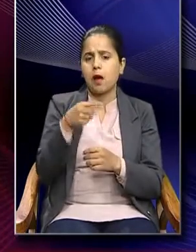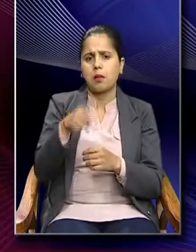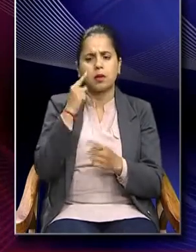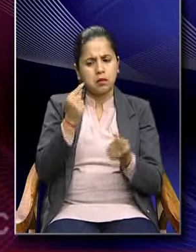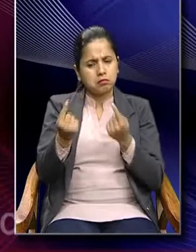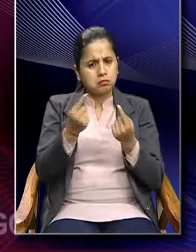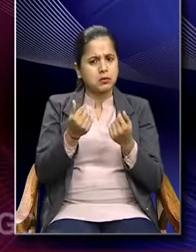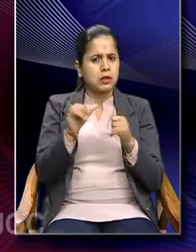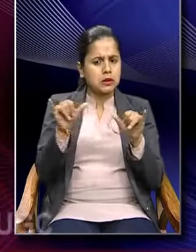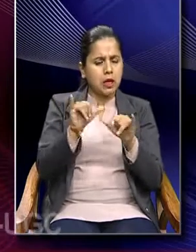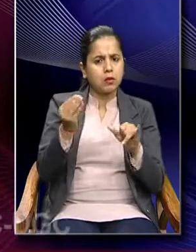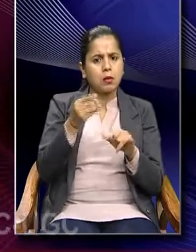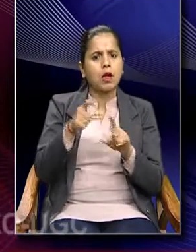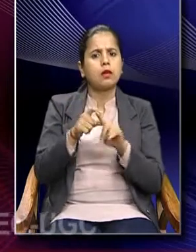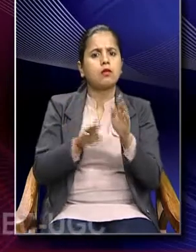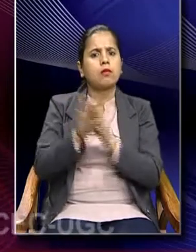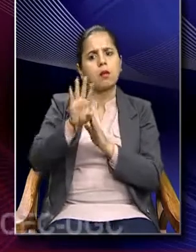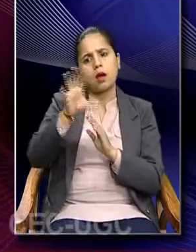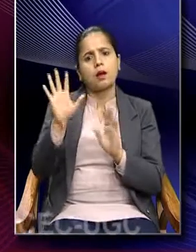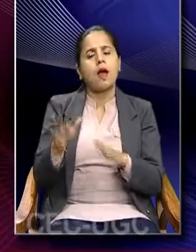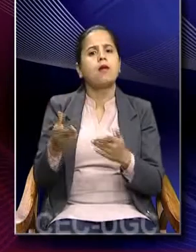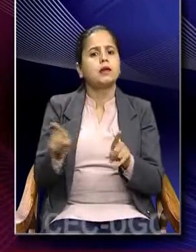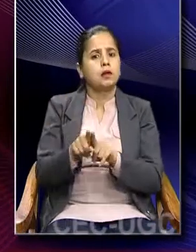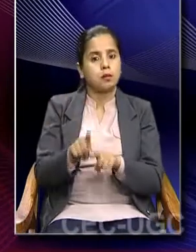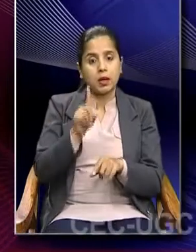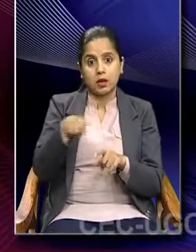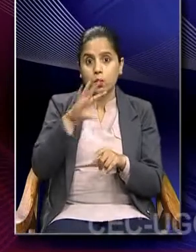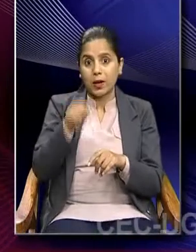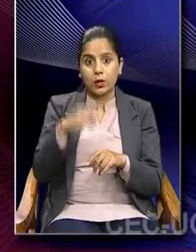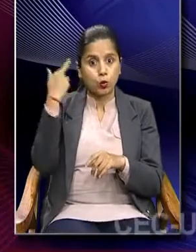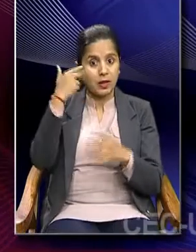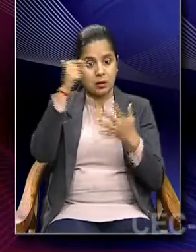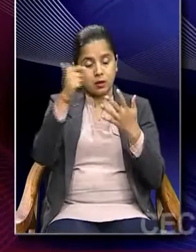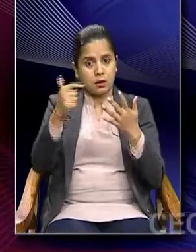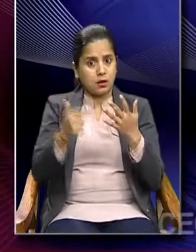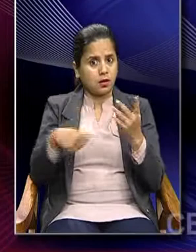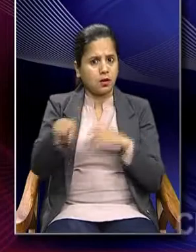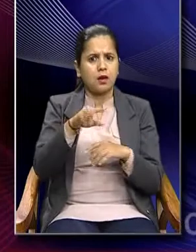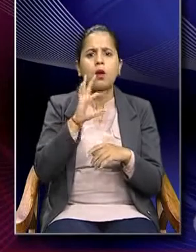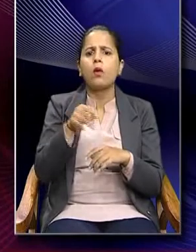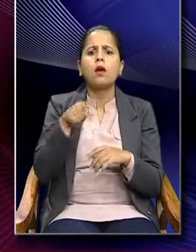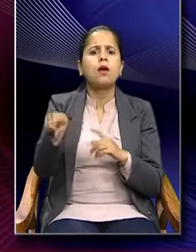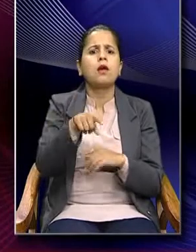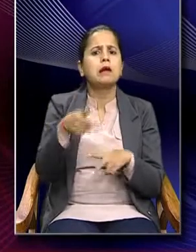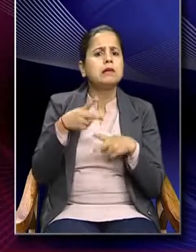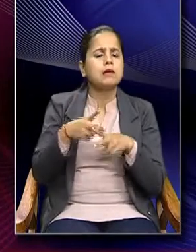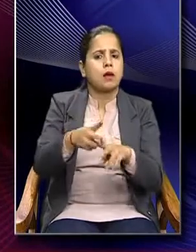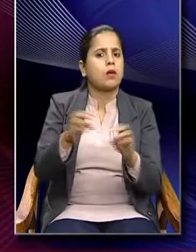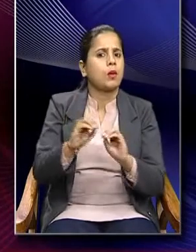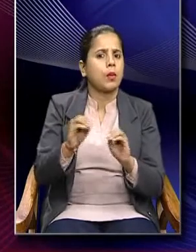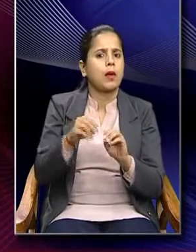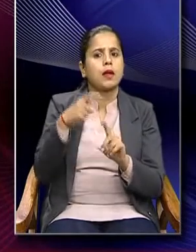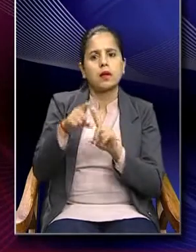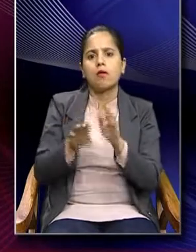with developed countries. But these conditions are actually not pervasive in the developing